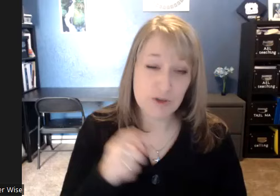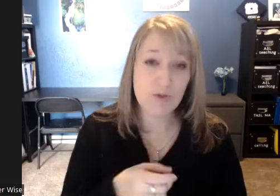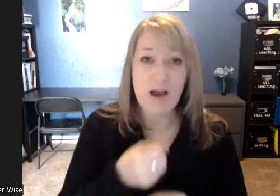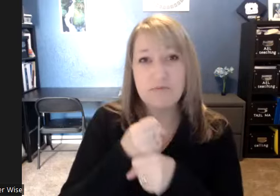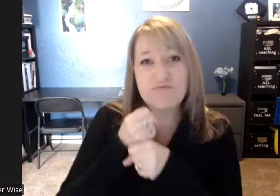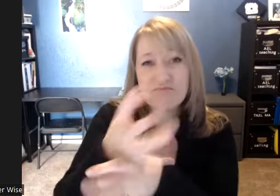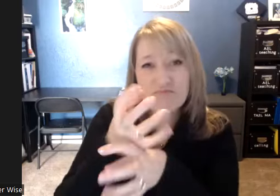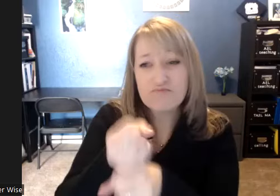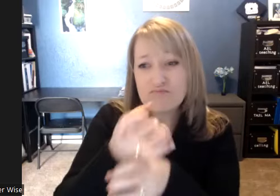you out,